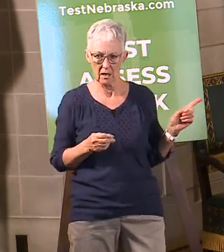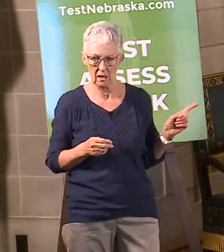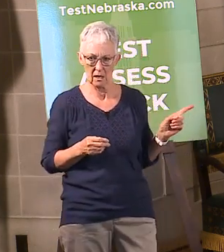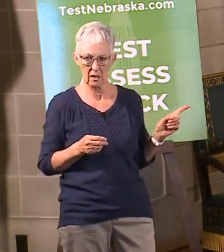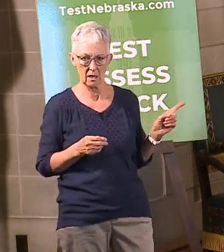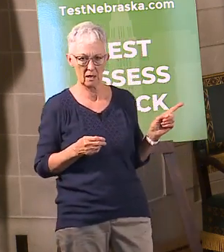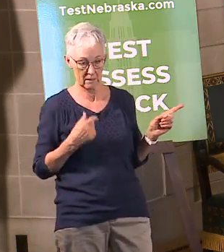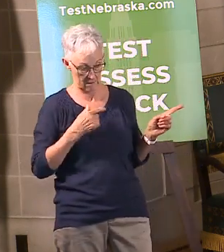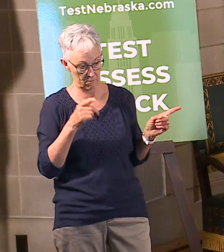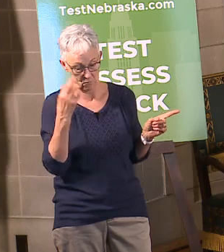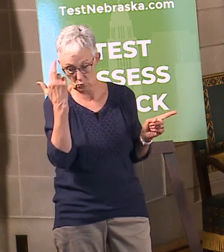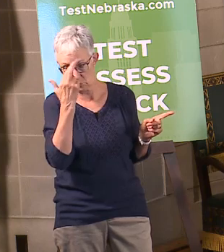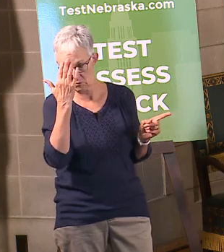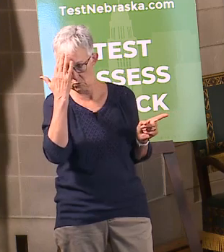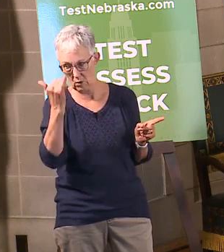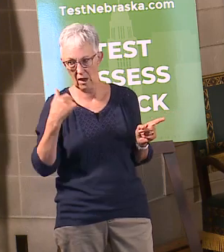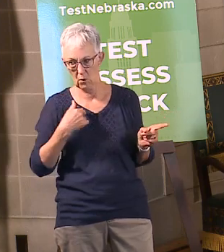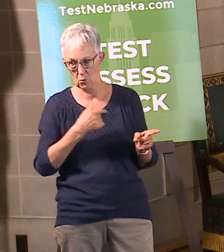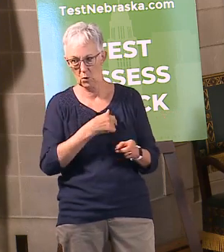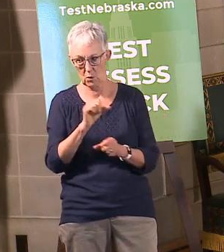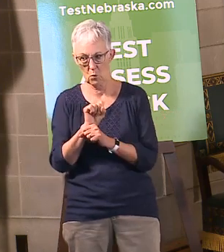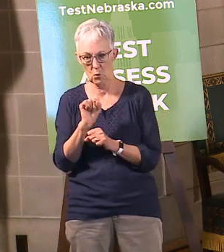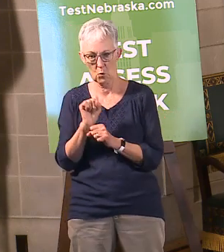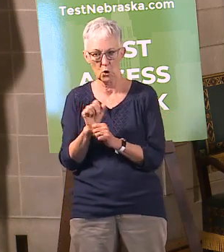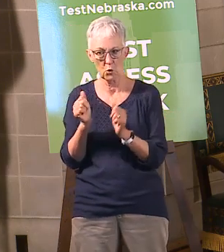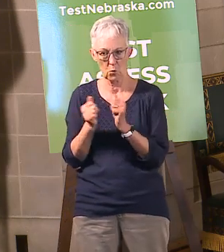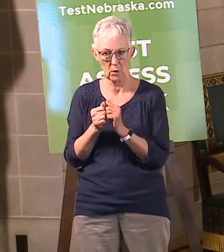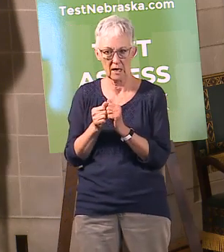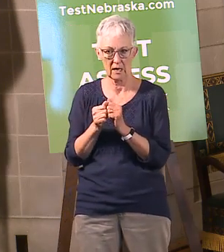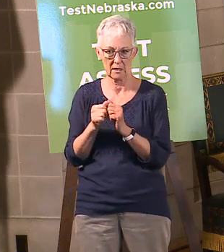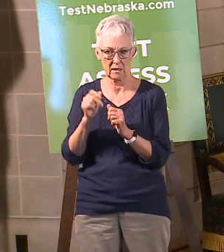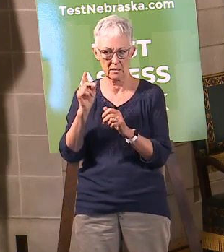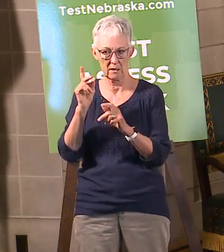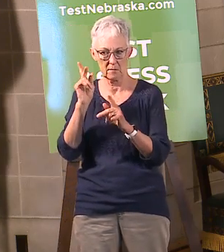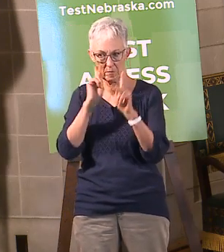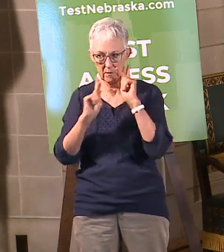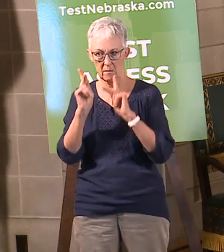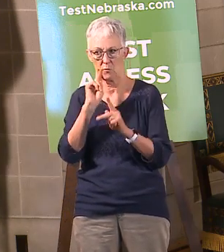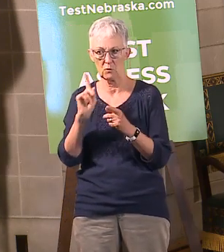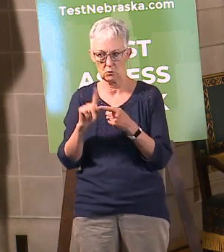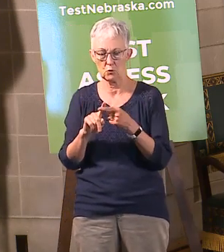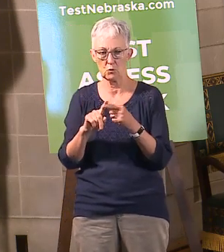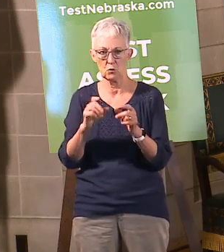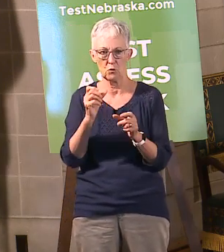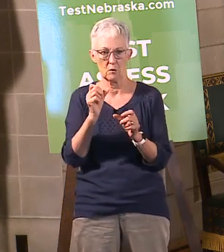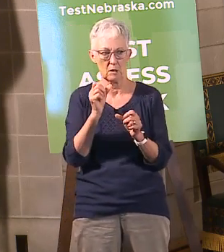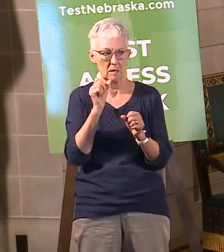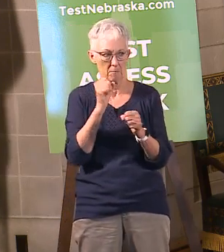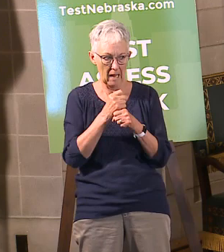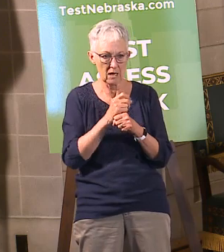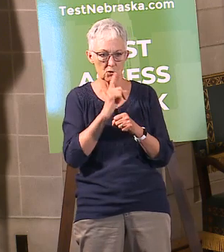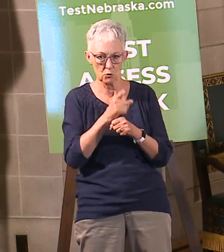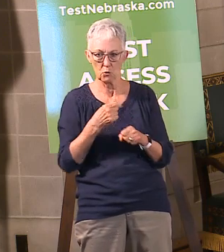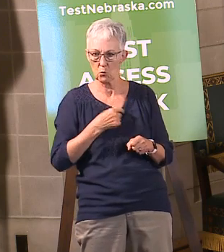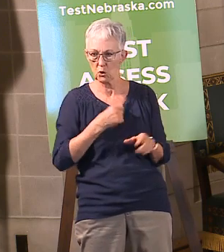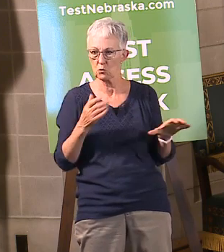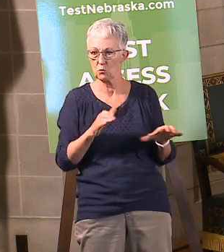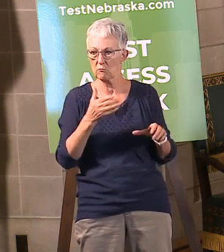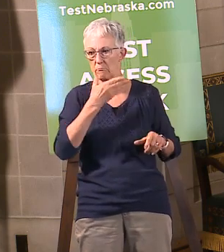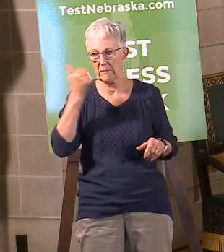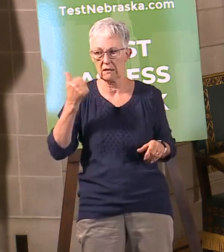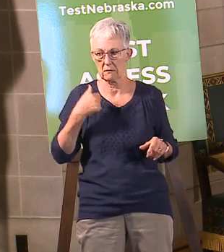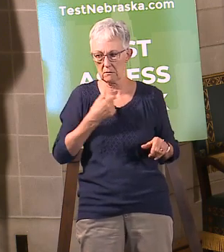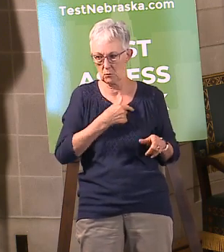the industry with regard to the plans, because the folks in our long-term care facilities are at higher risk because they're